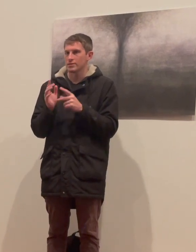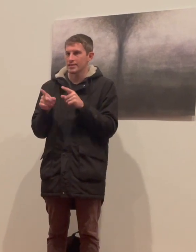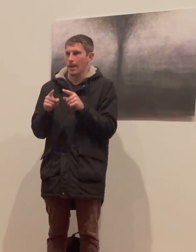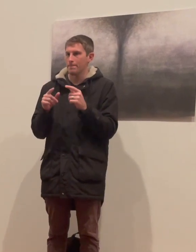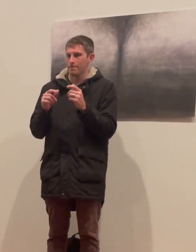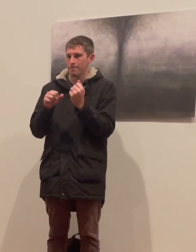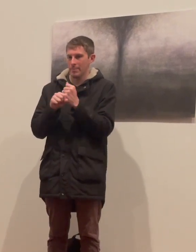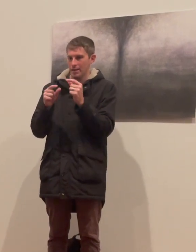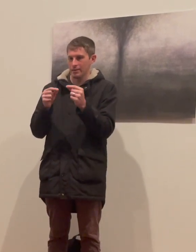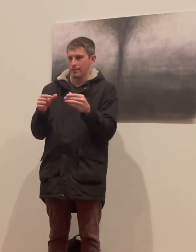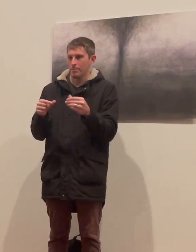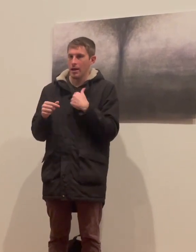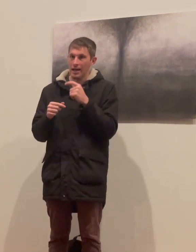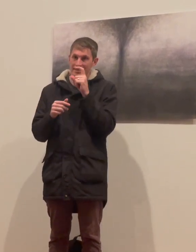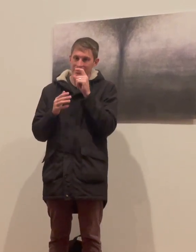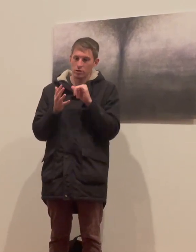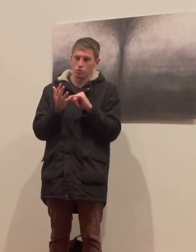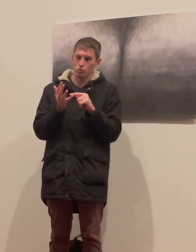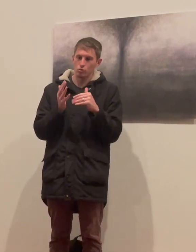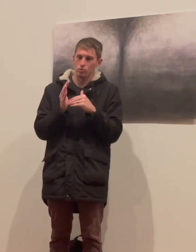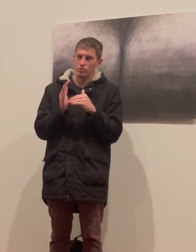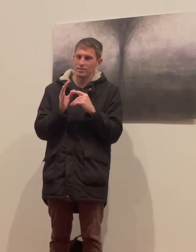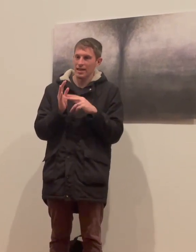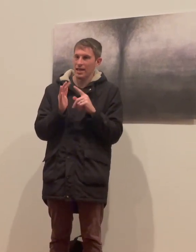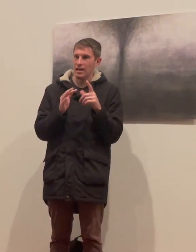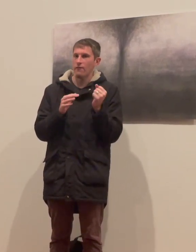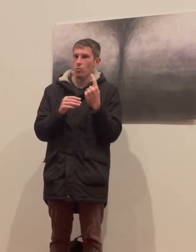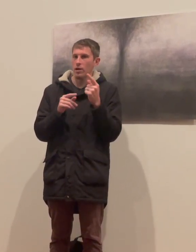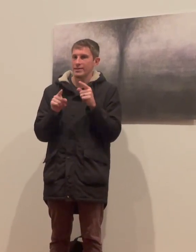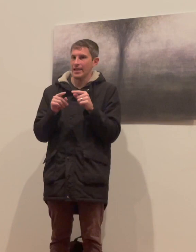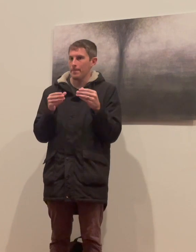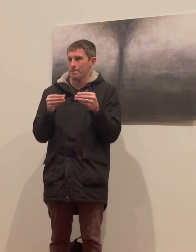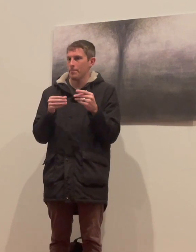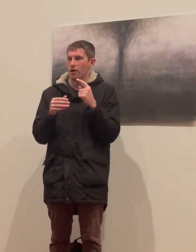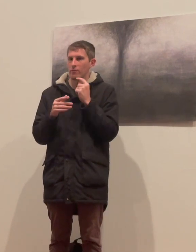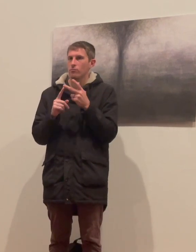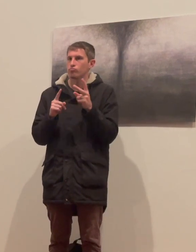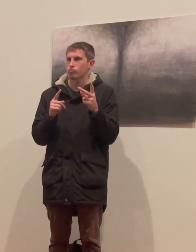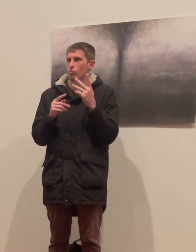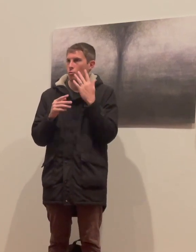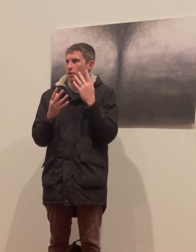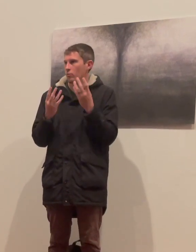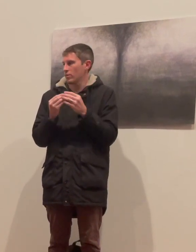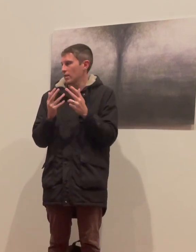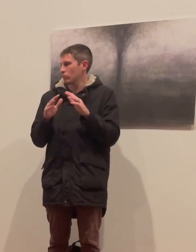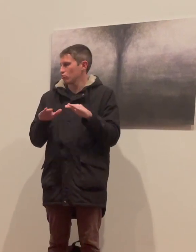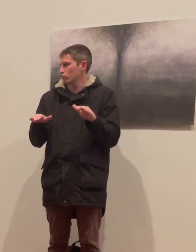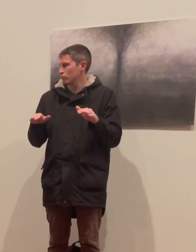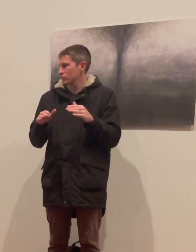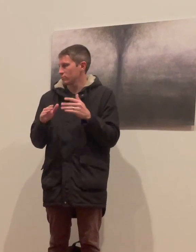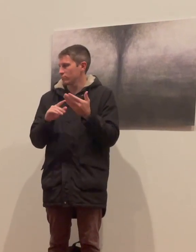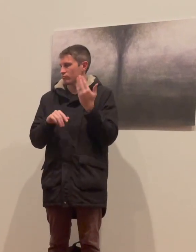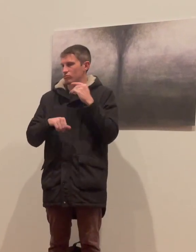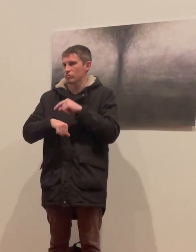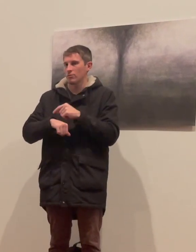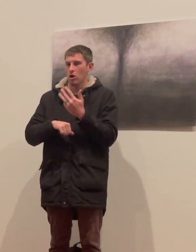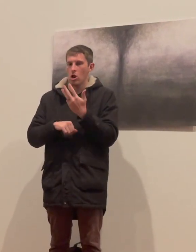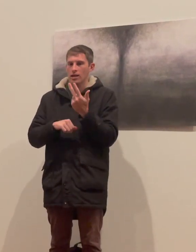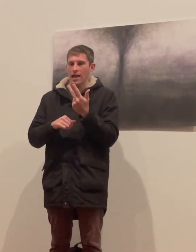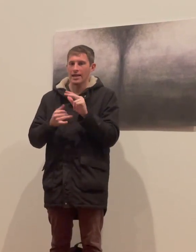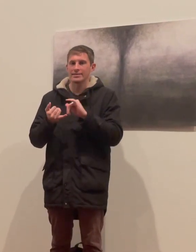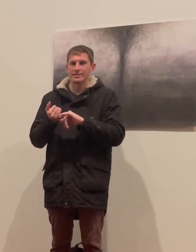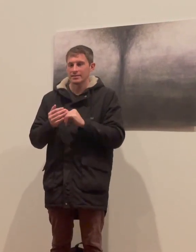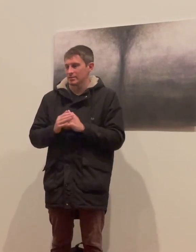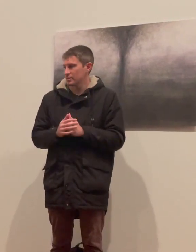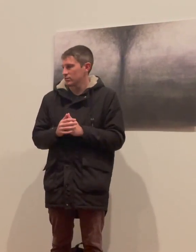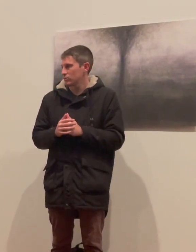my sister Suzanne used to have a tape recorder when we were young kids. Back in the 1980s, we used